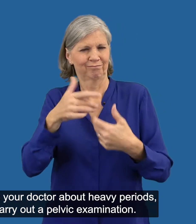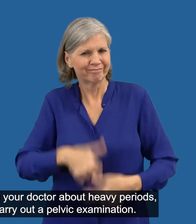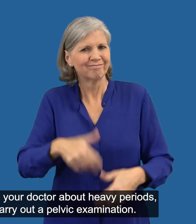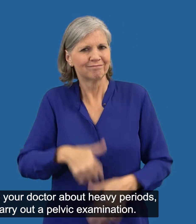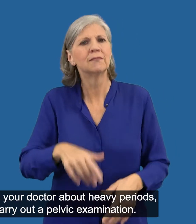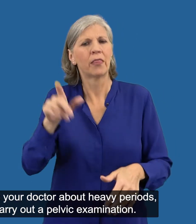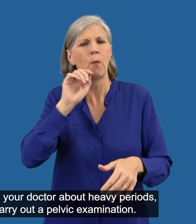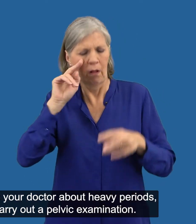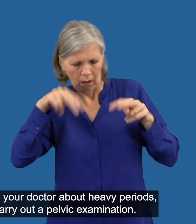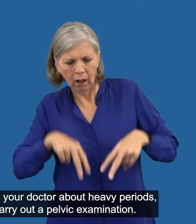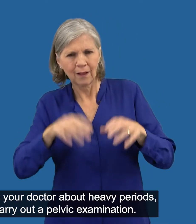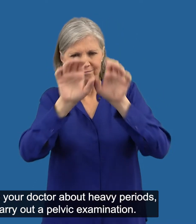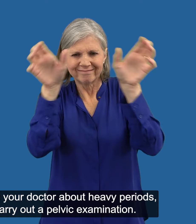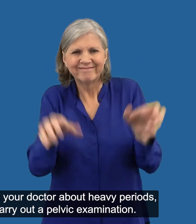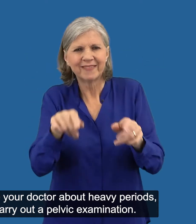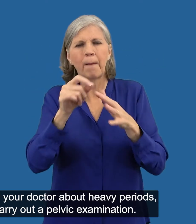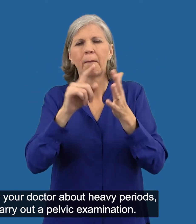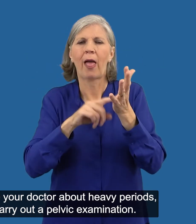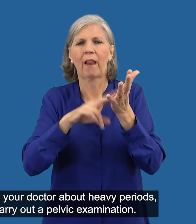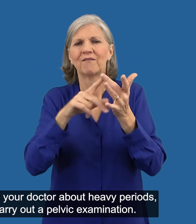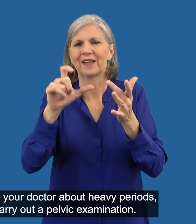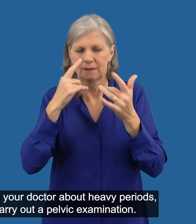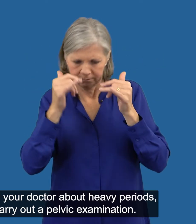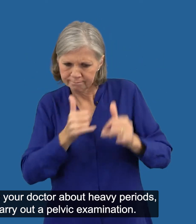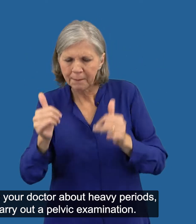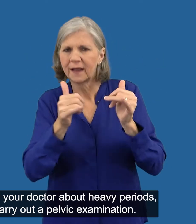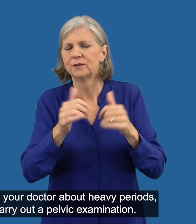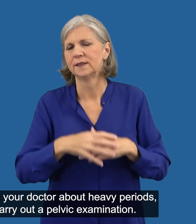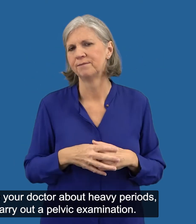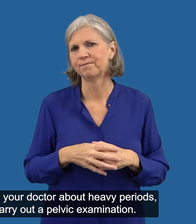When you see your doctor about heavy periods, they will carry out a pelvic examination.